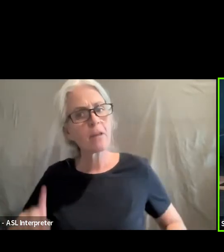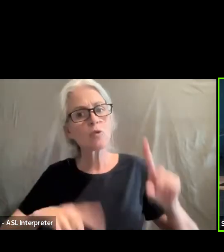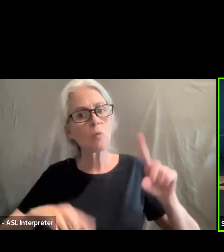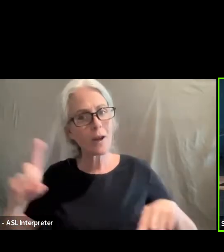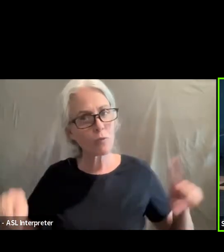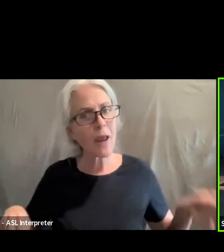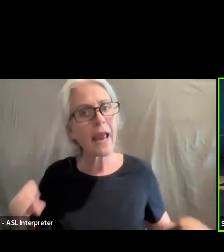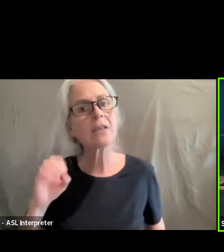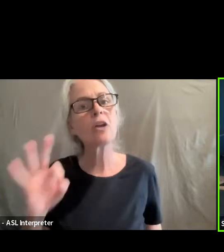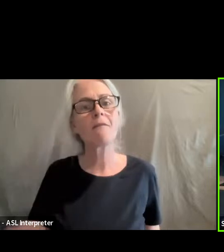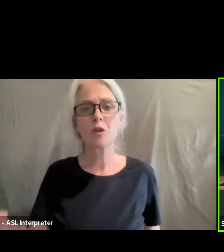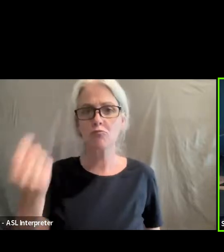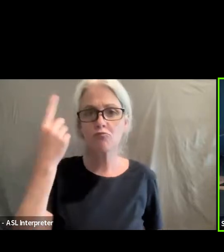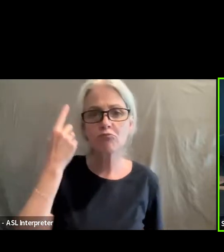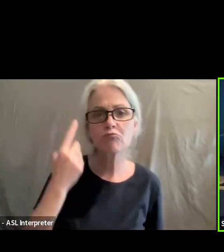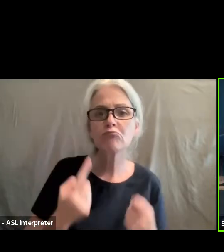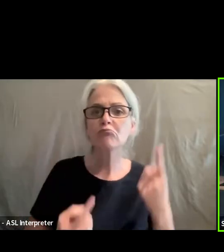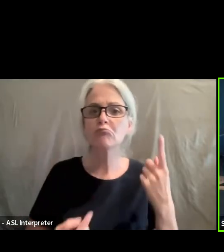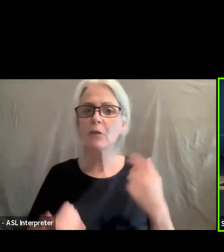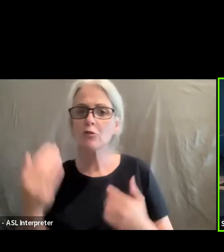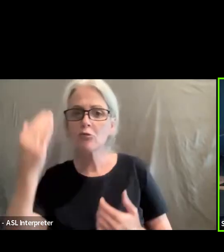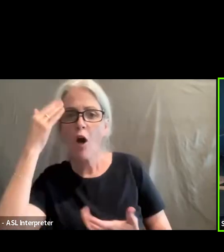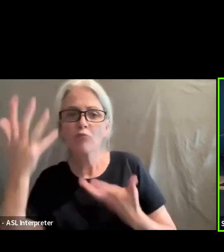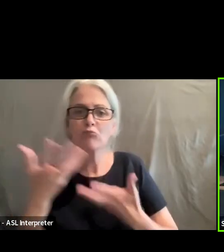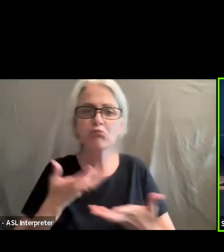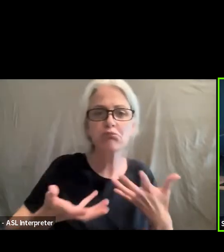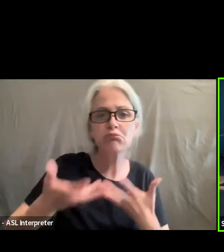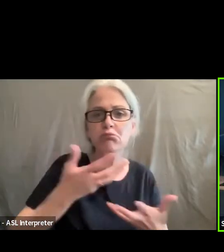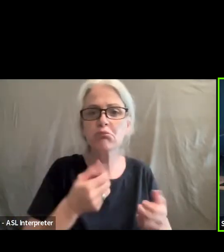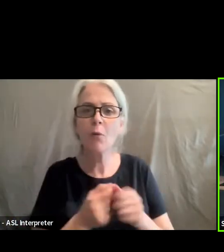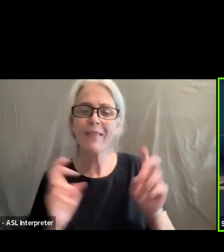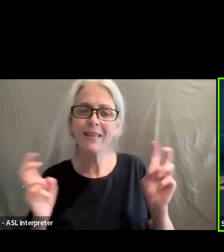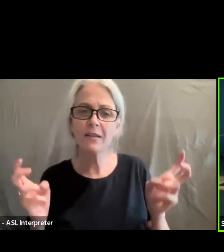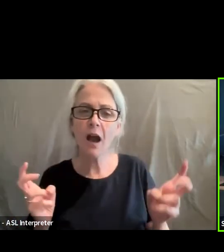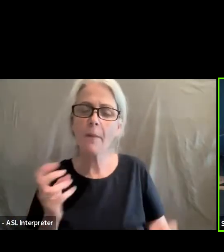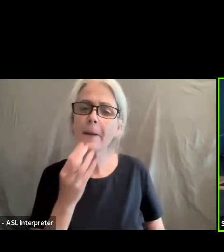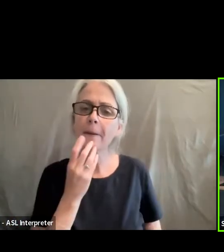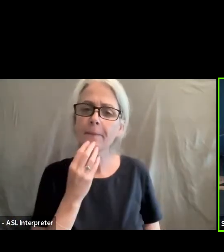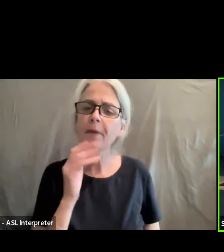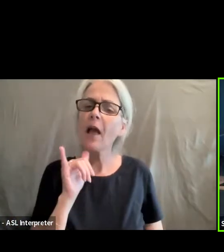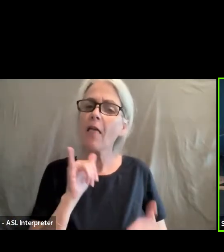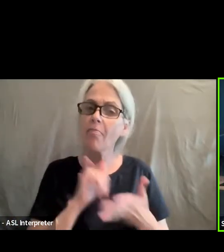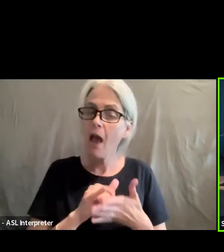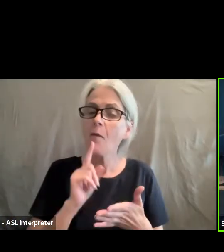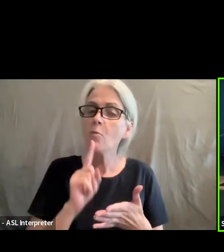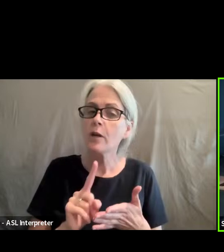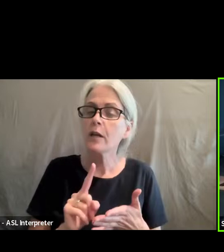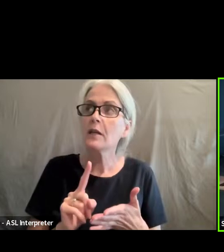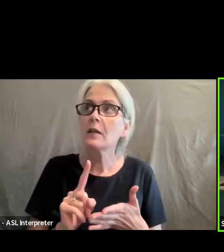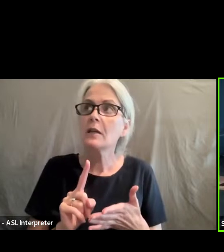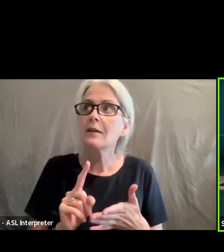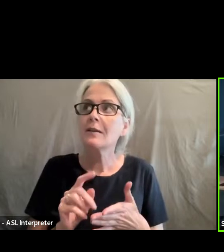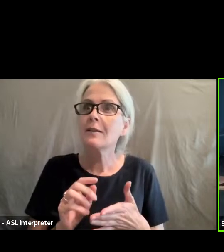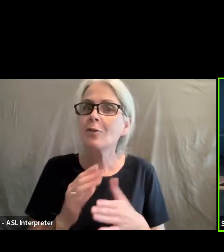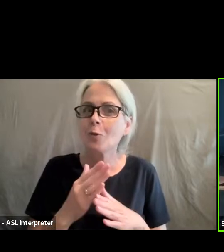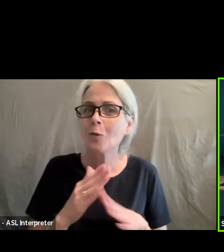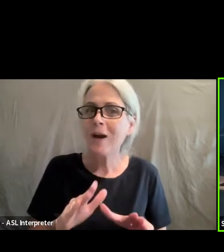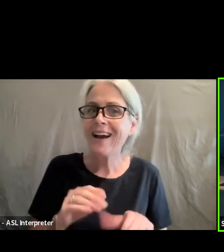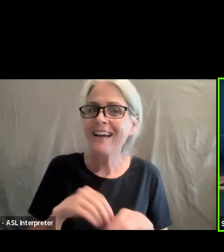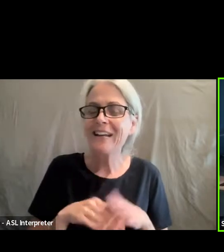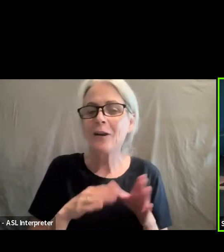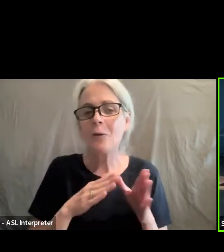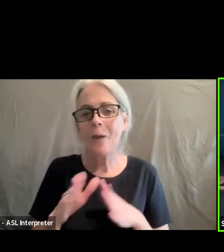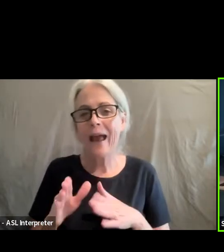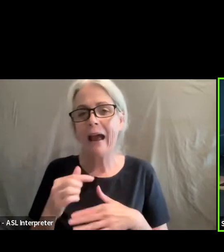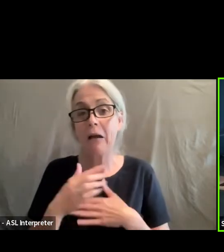like understanding, knowledge, engagement with this topic alone. I mean, you sort of referred to that like it's pretty quiet in a way that I